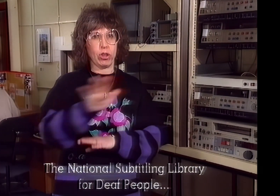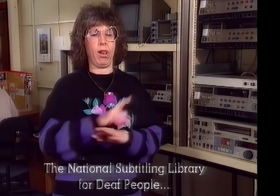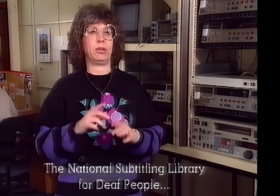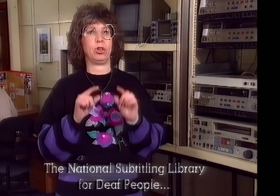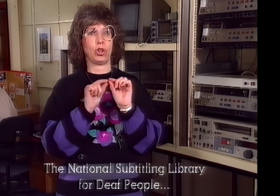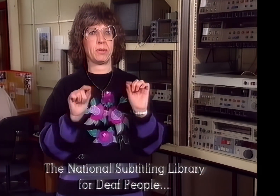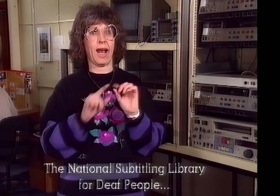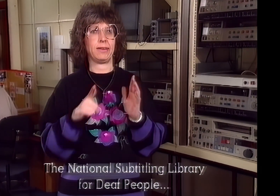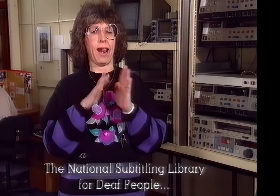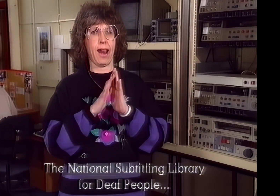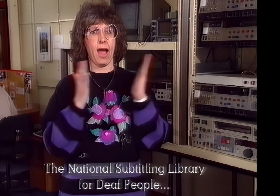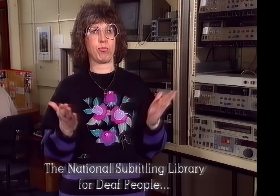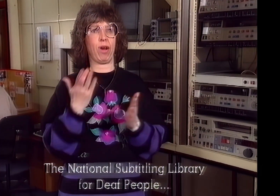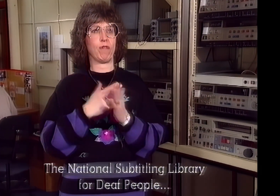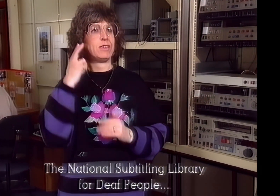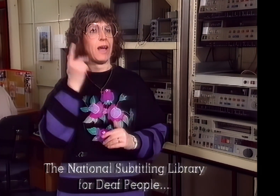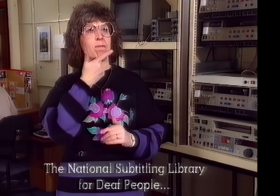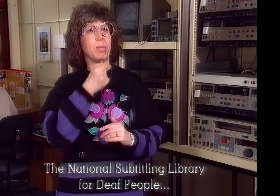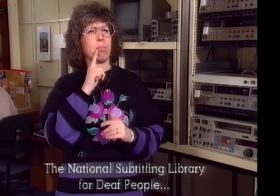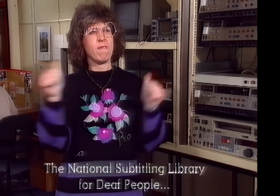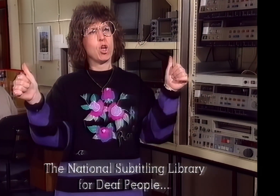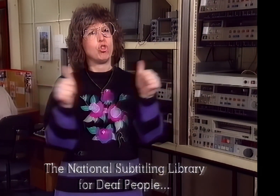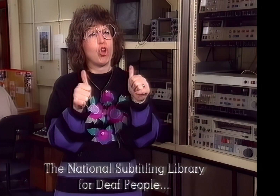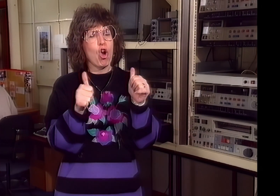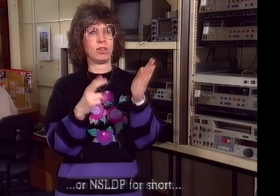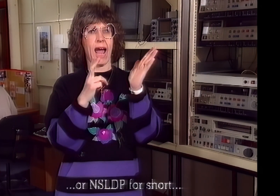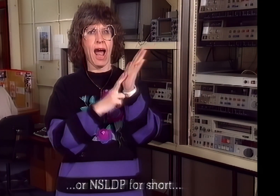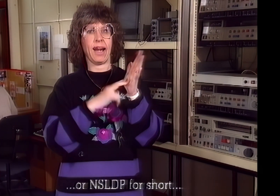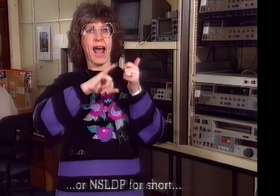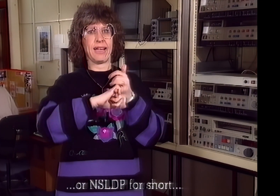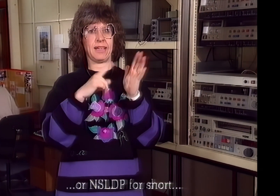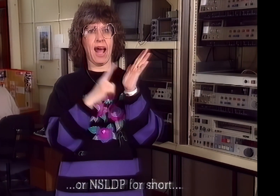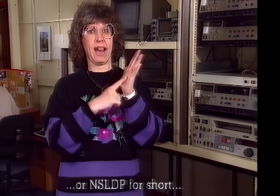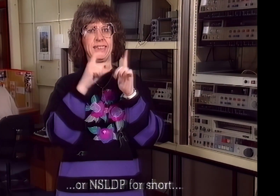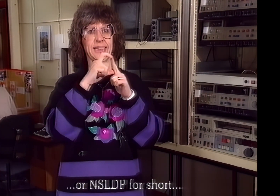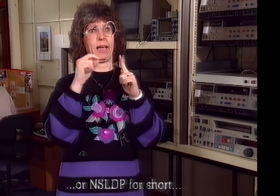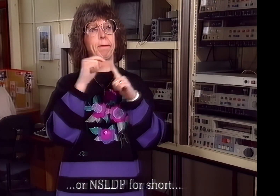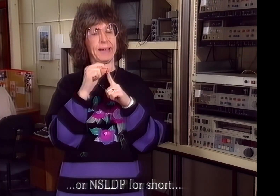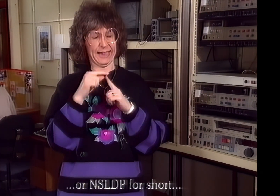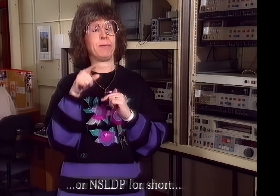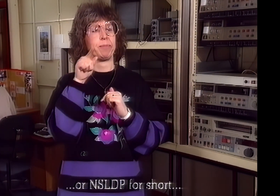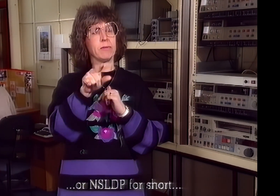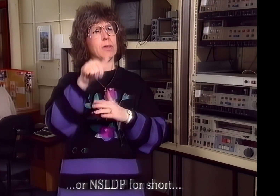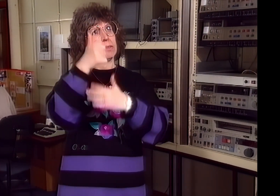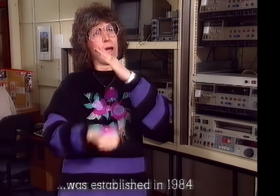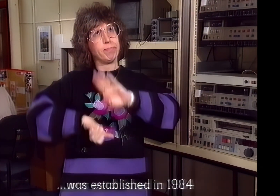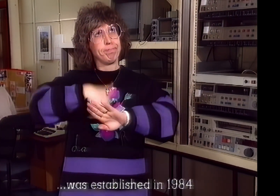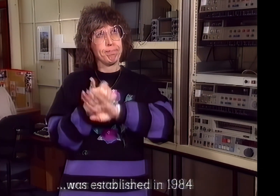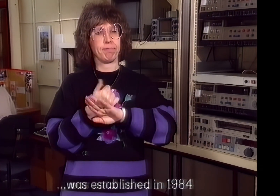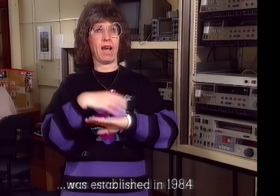The National Subtitling Library for Deaf People, or NSLDP for short, was established